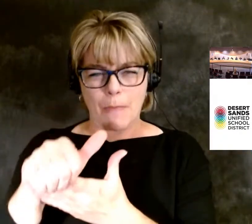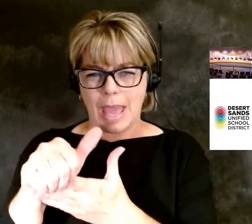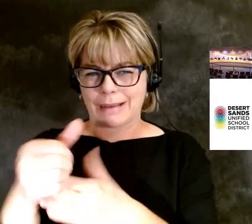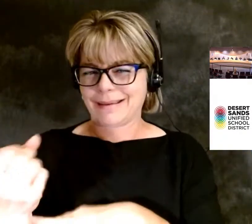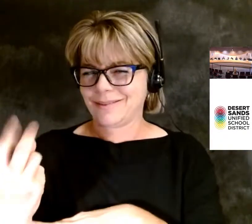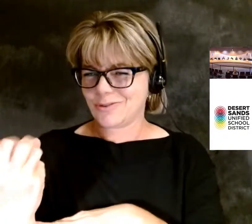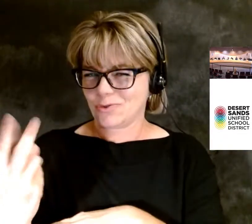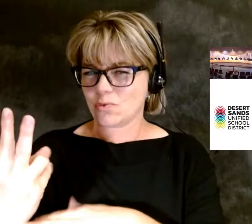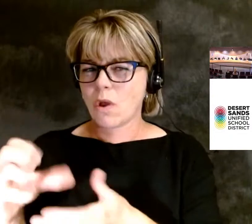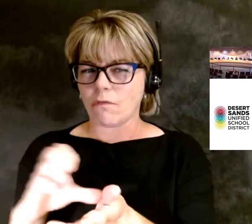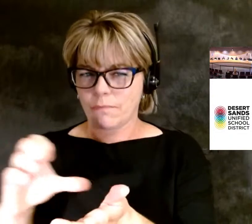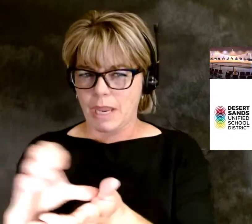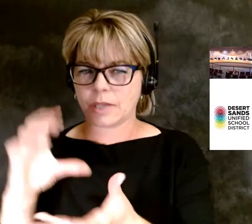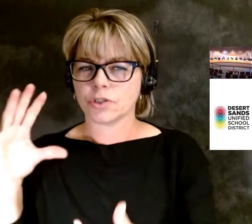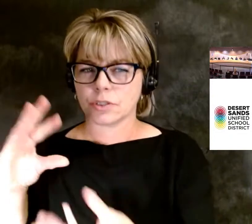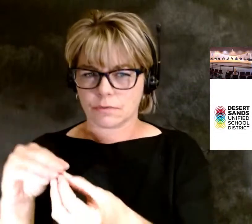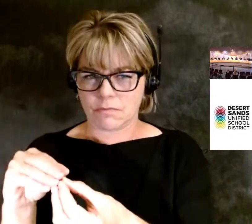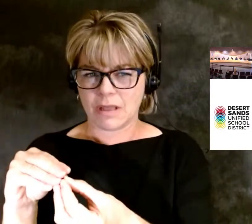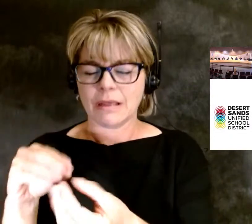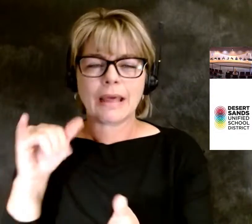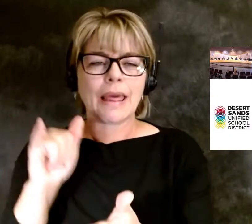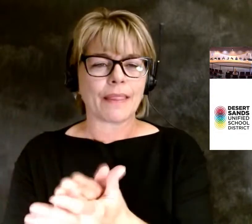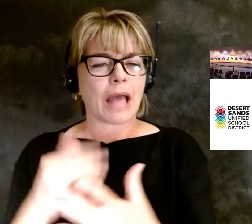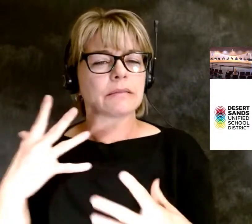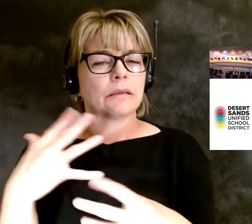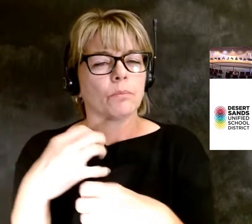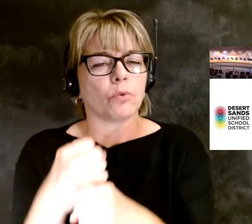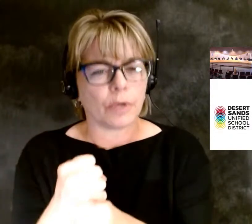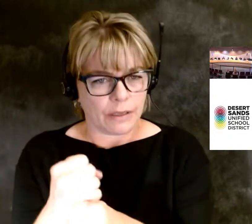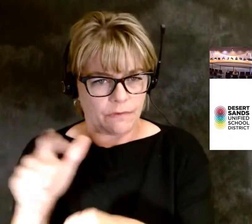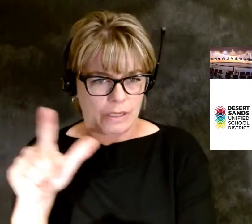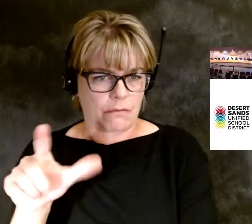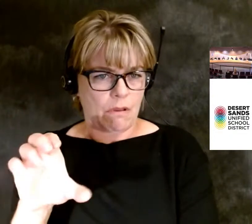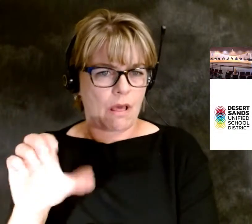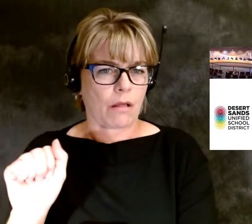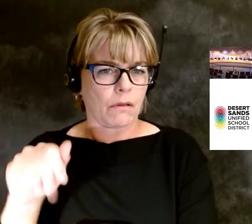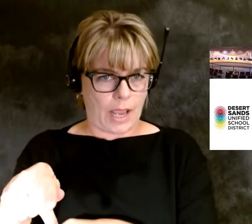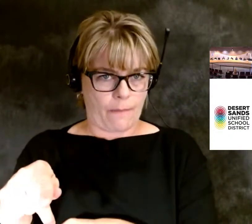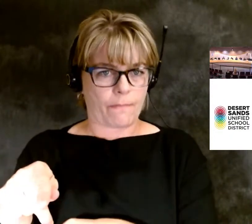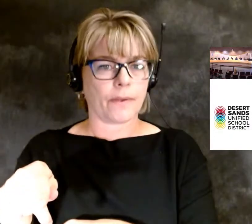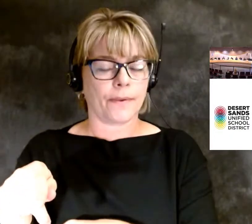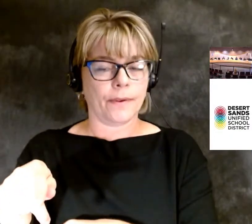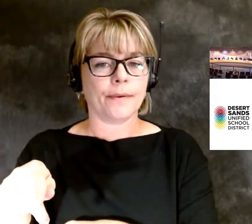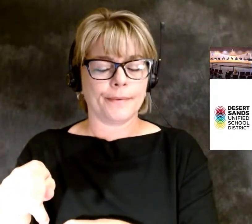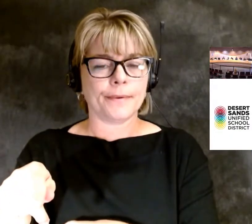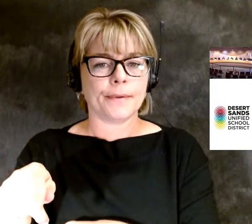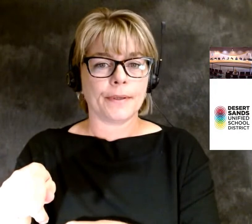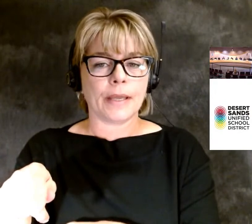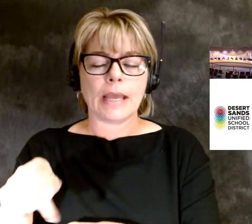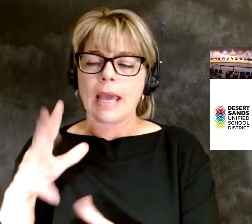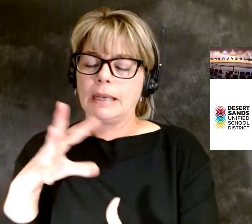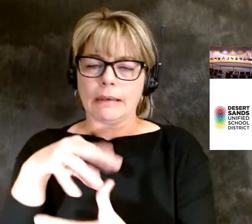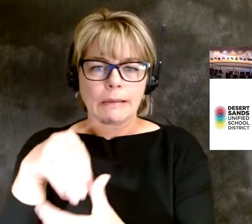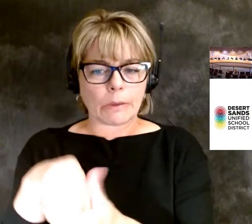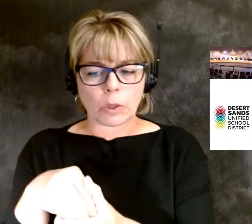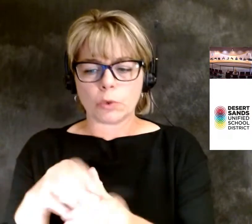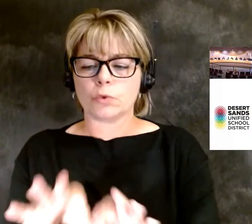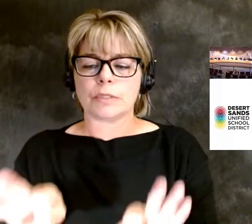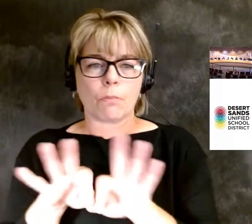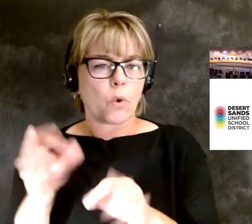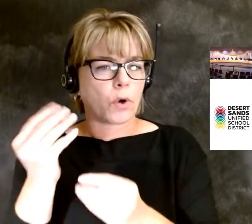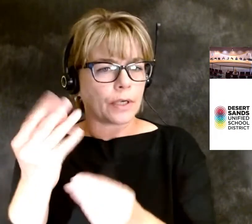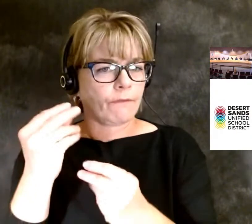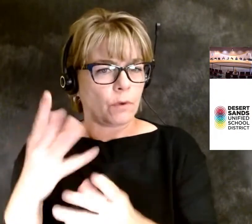is a cliff note or infographic version of the LCAP. This is an abbreviated version of the LCAP that captures critical information found